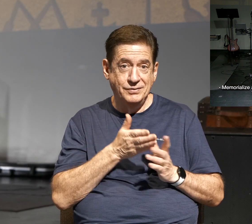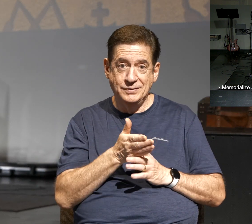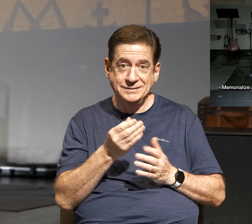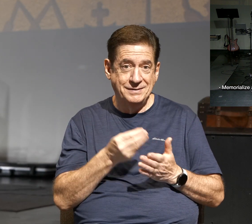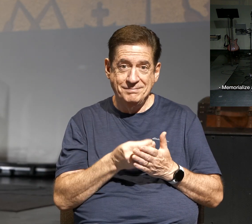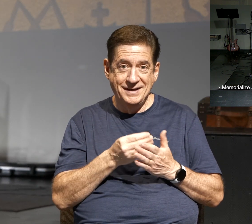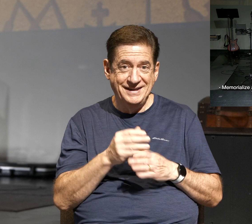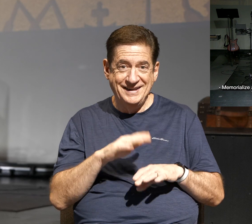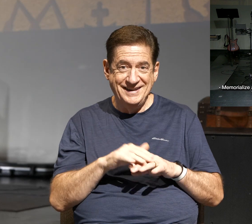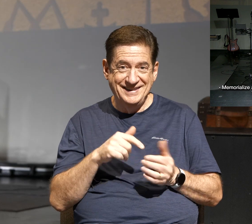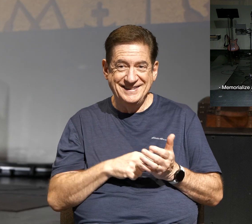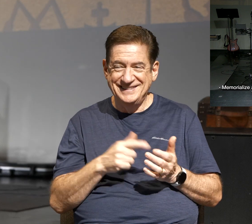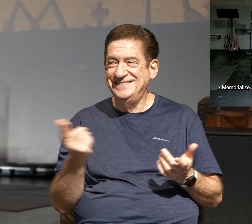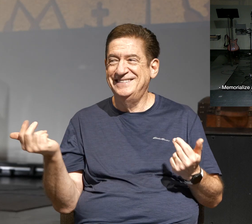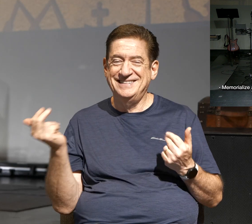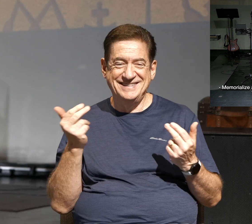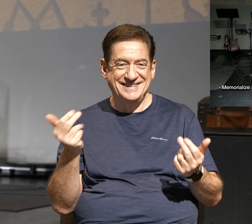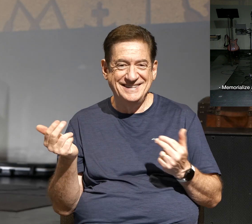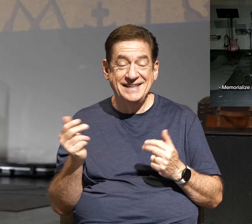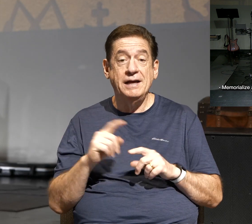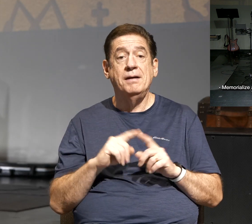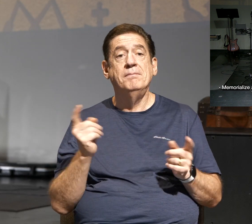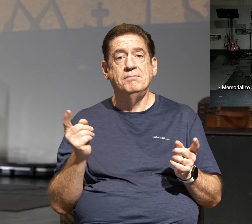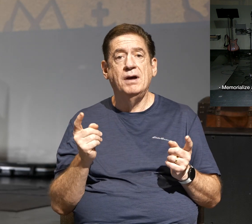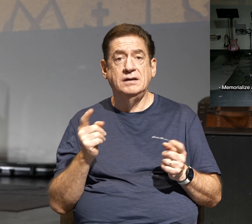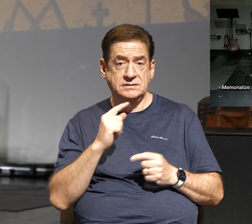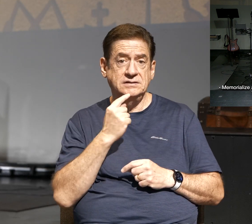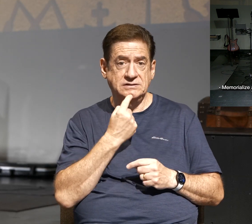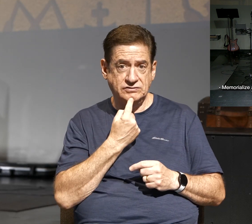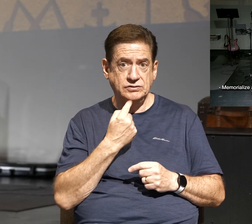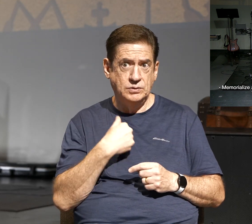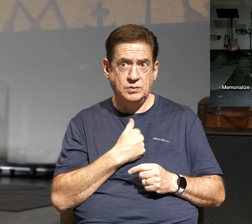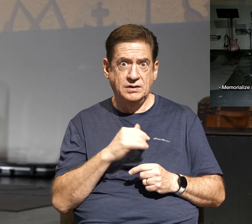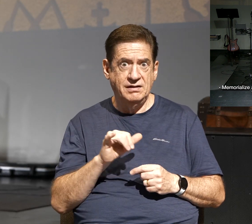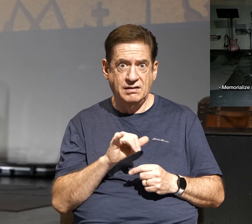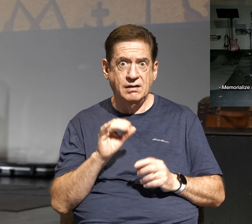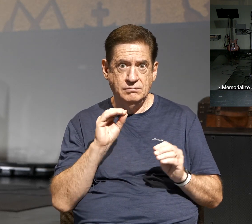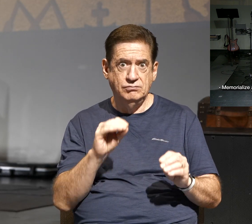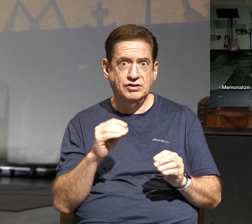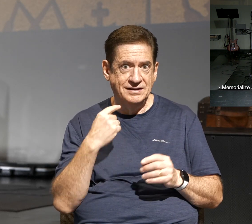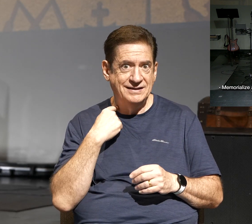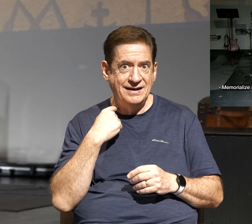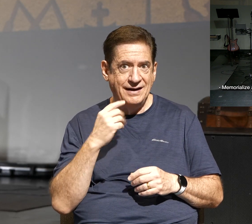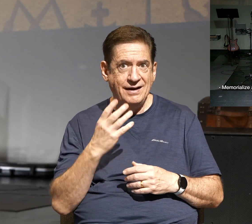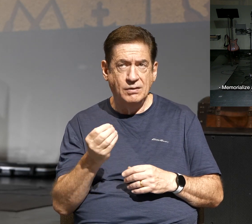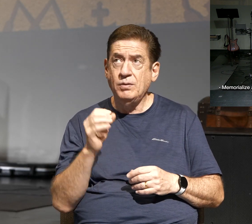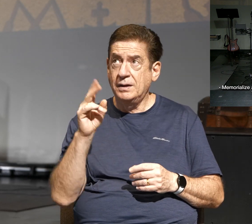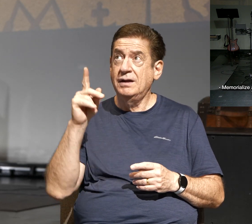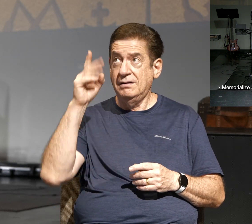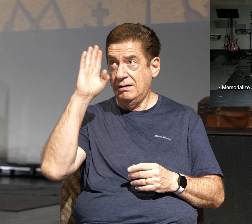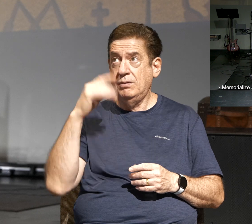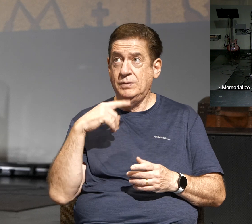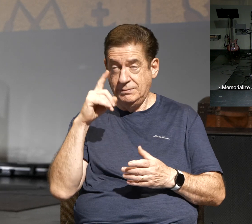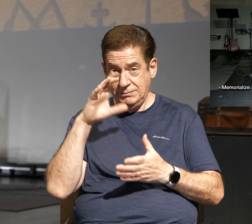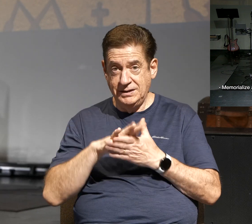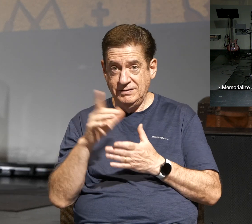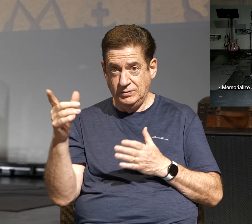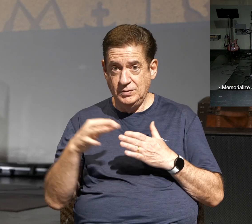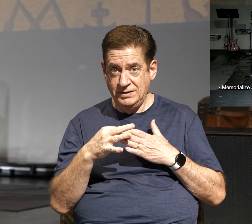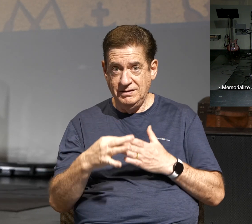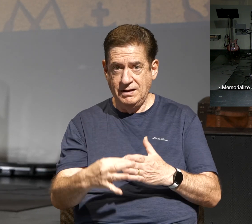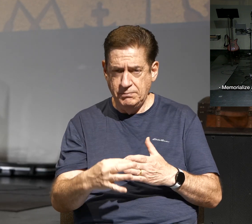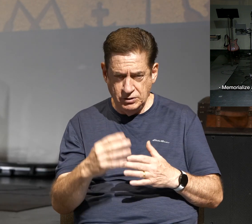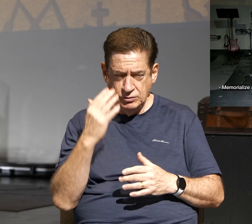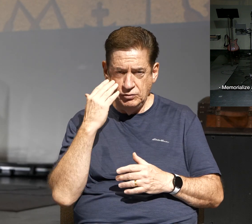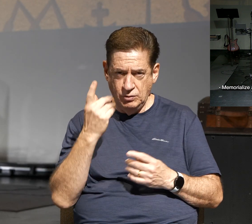on this, okay? And so, I mean, seriously, we were putting our necks out. We were going, okay, God, we believe you've led us here, but you know what?